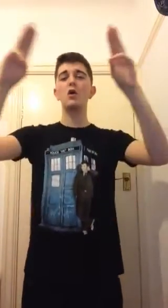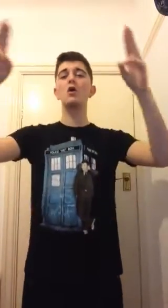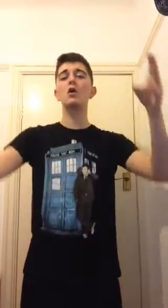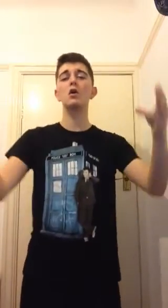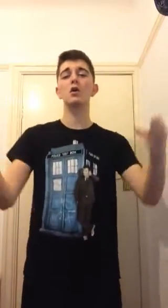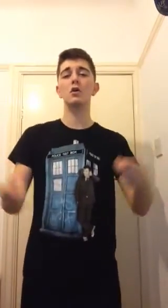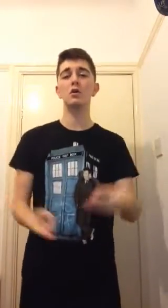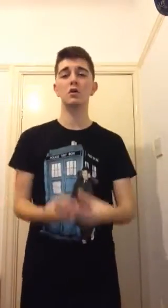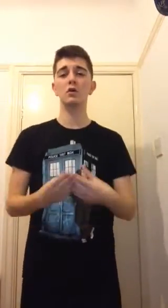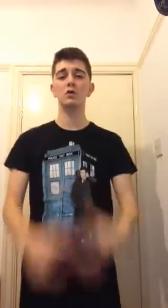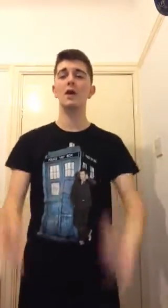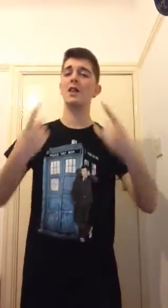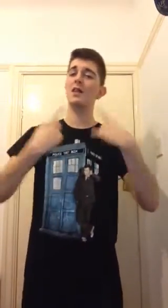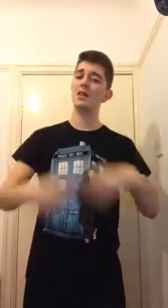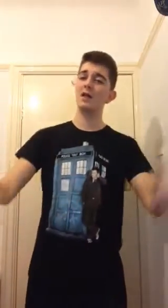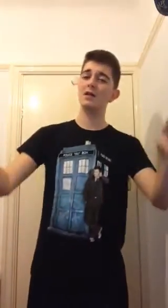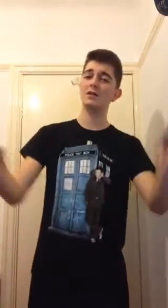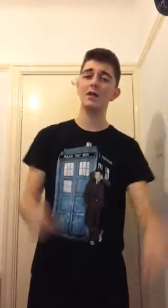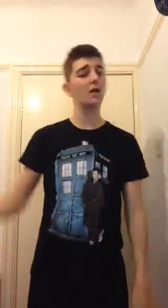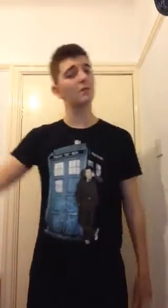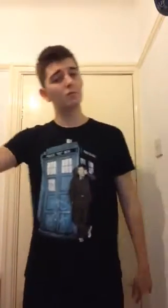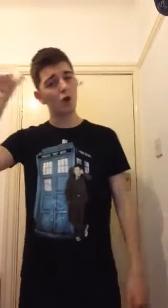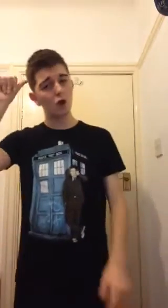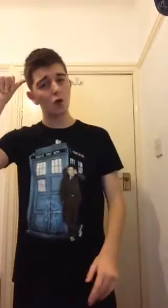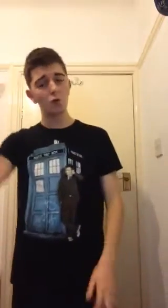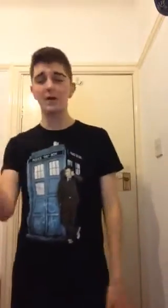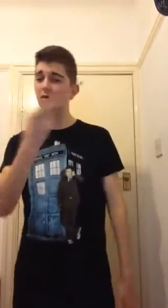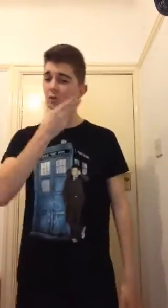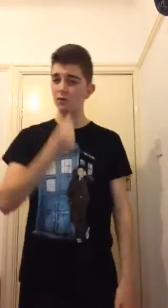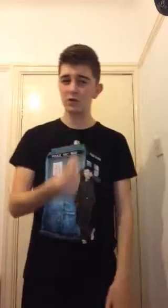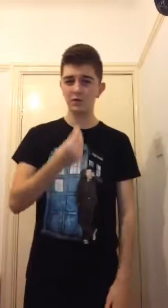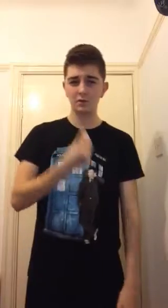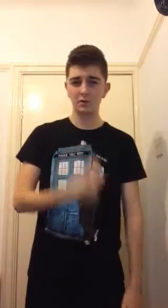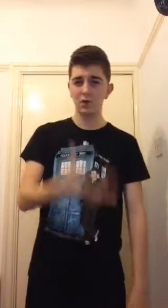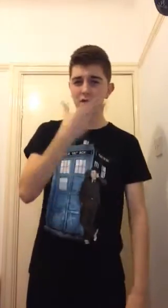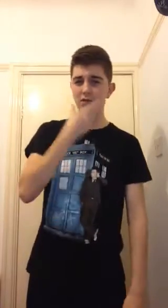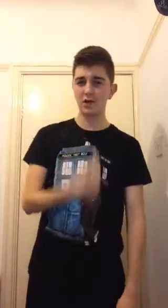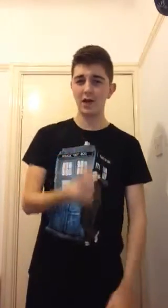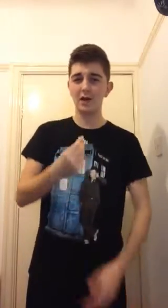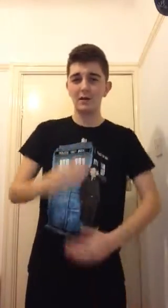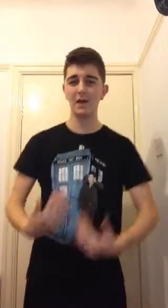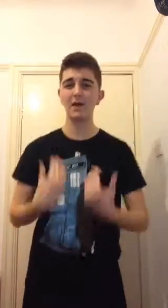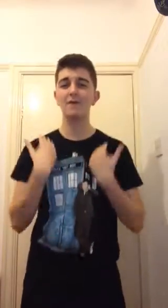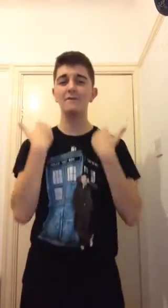here's and all that is to